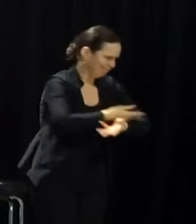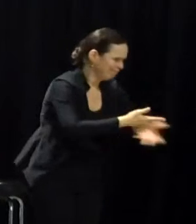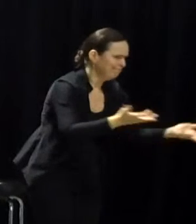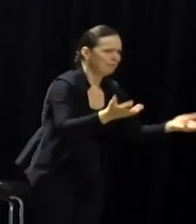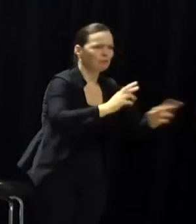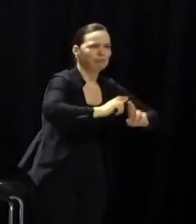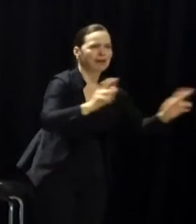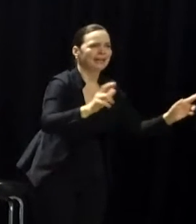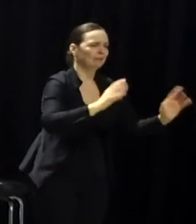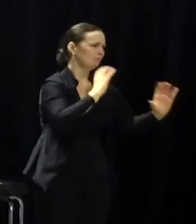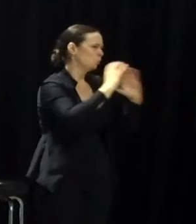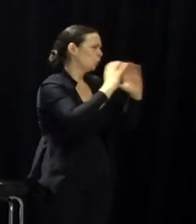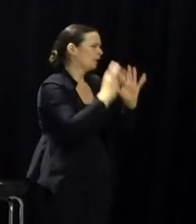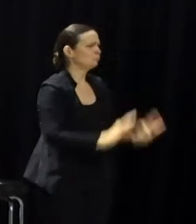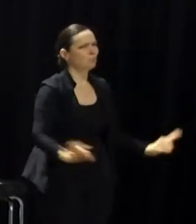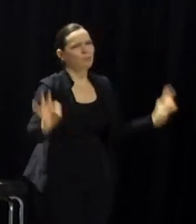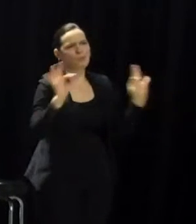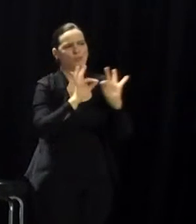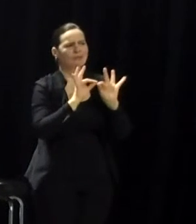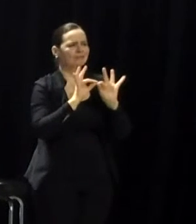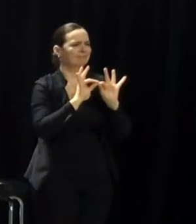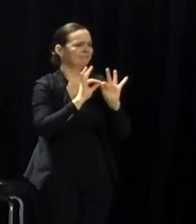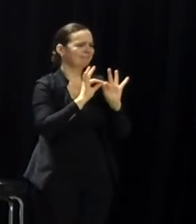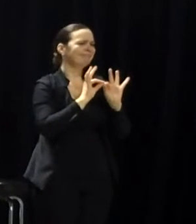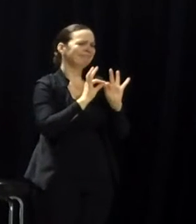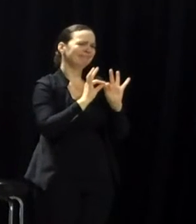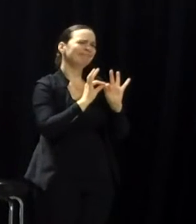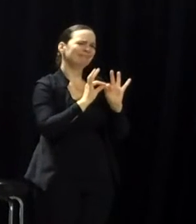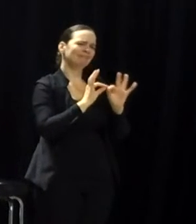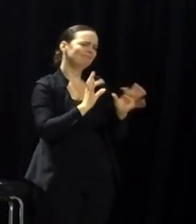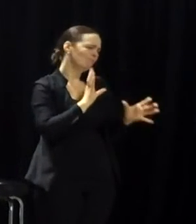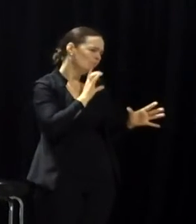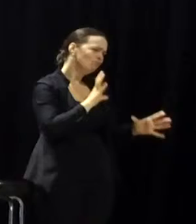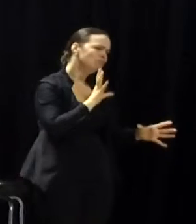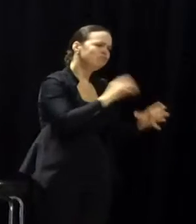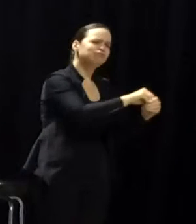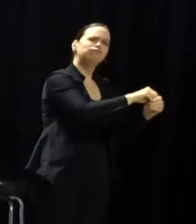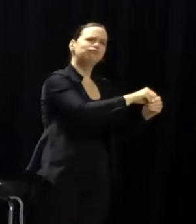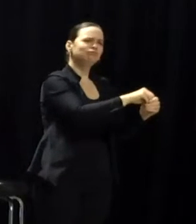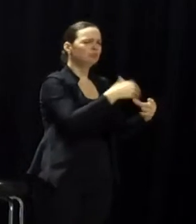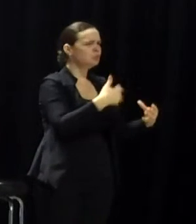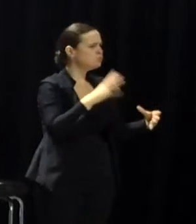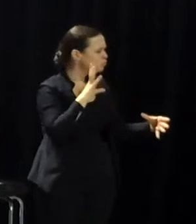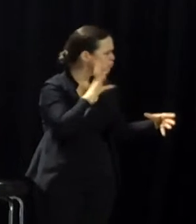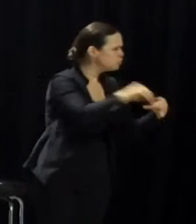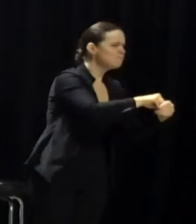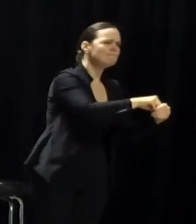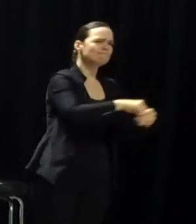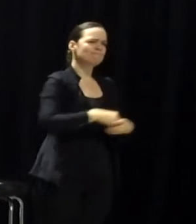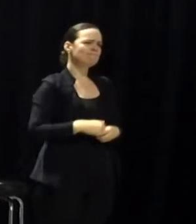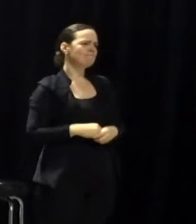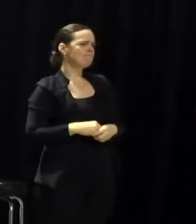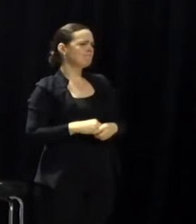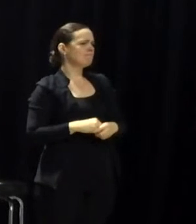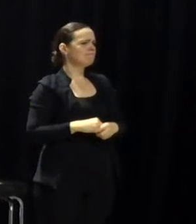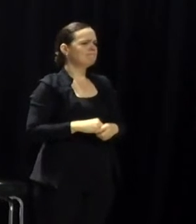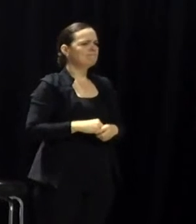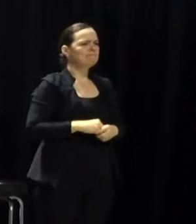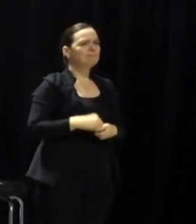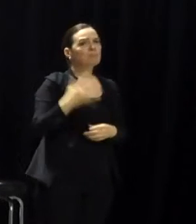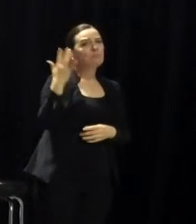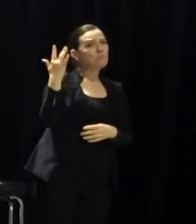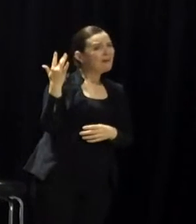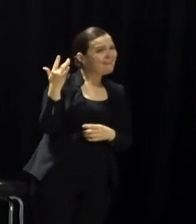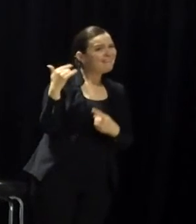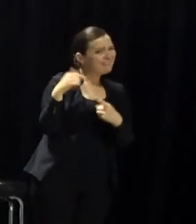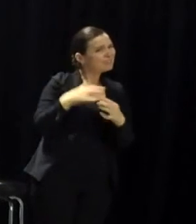do it. We're waiting for an answer on that. Looking at, and again, why is that important to hospitalizations?